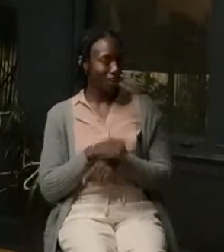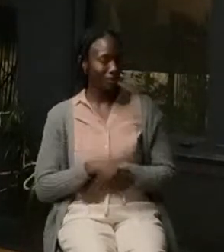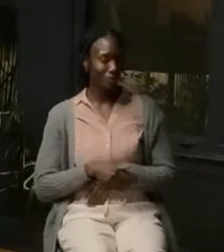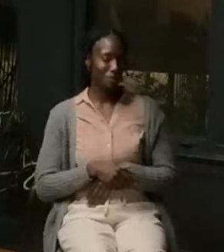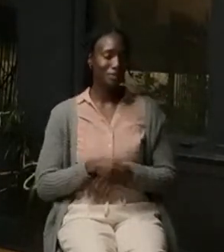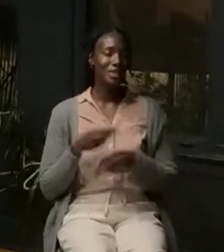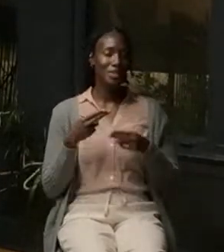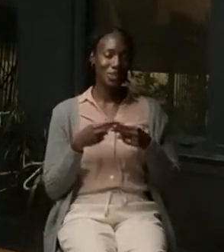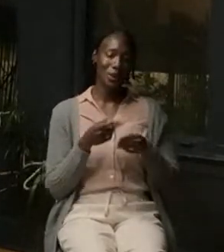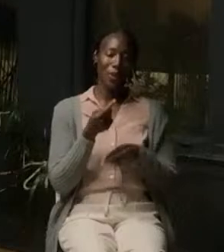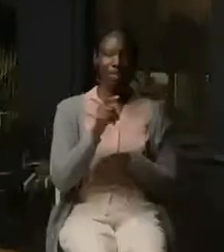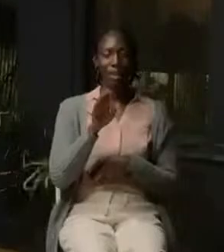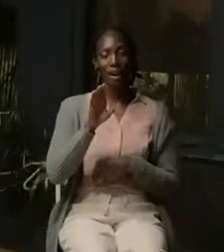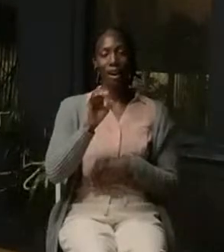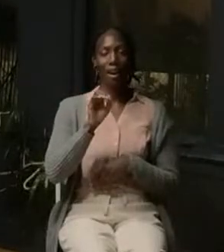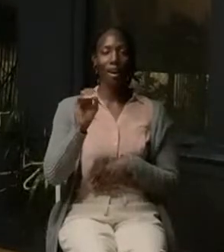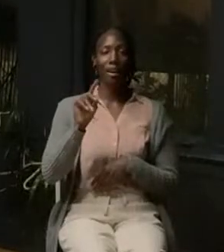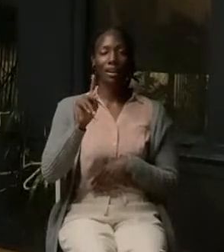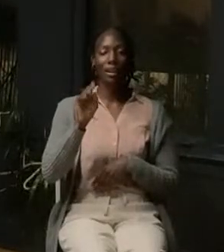This one's entitled The Cookout.